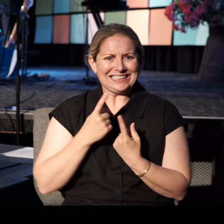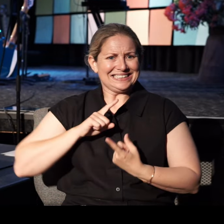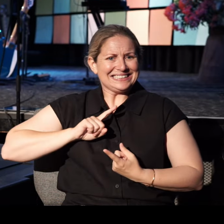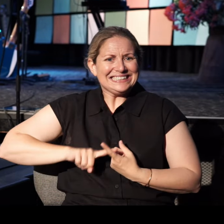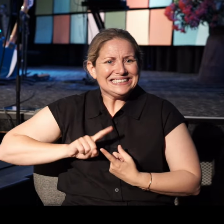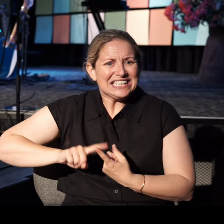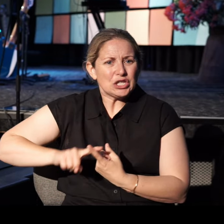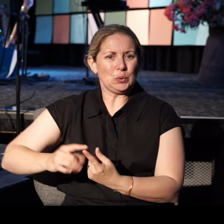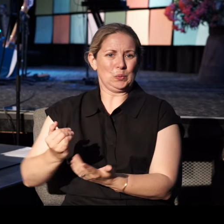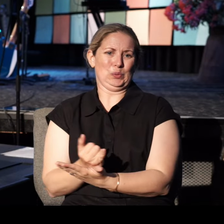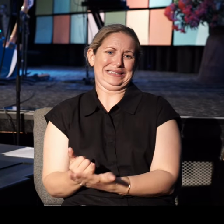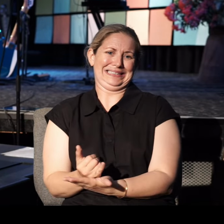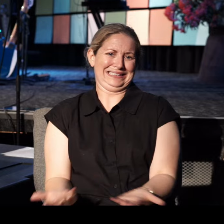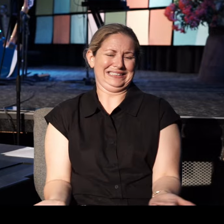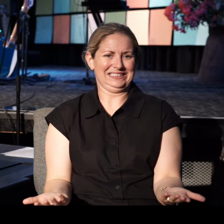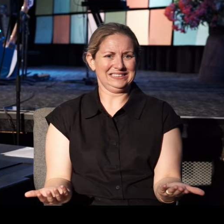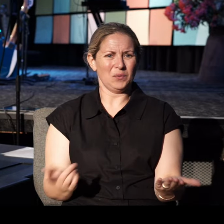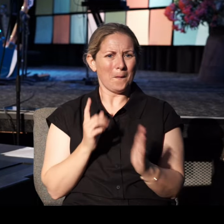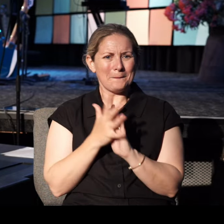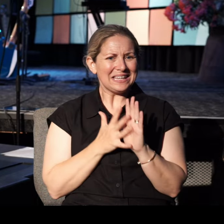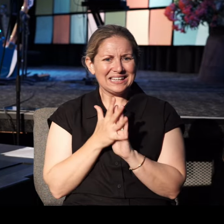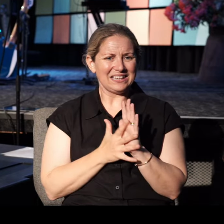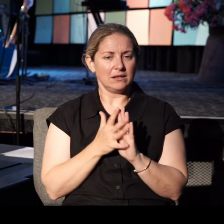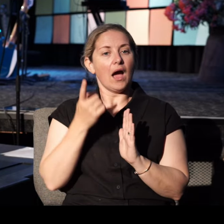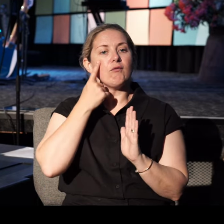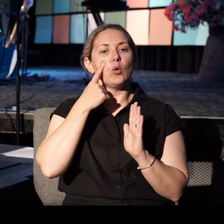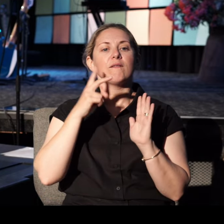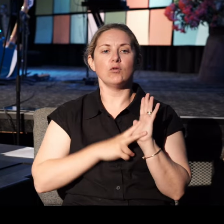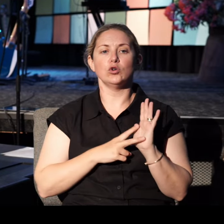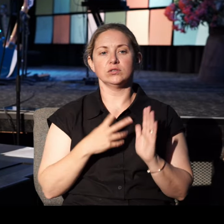I think the key there is in verse 4.